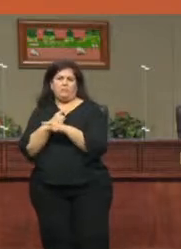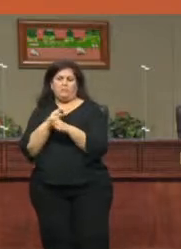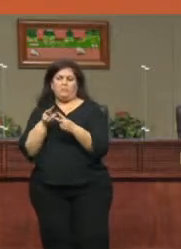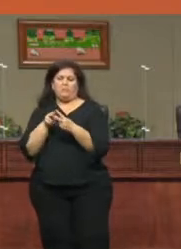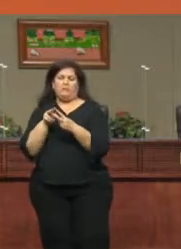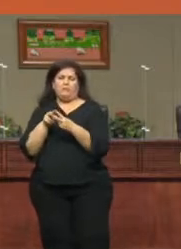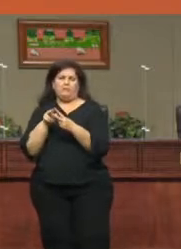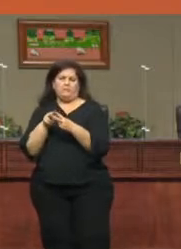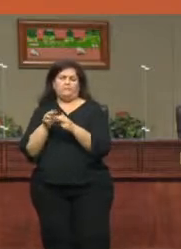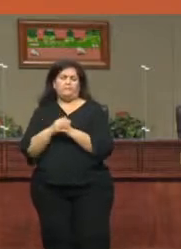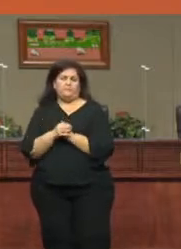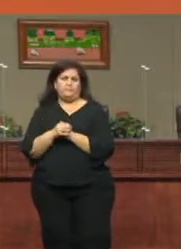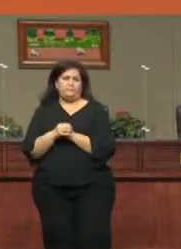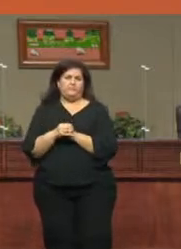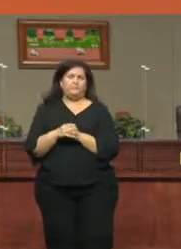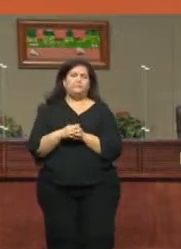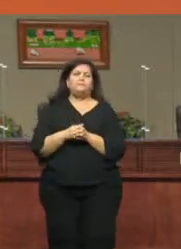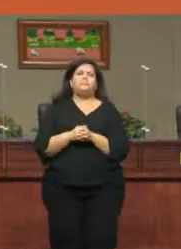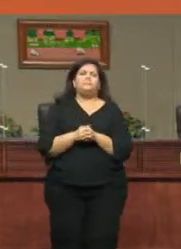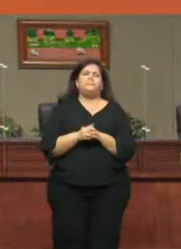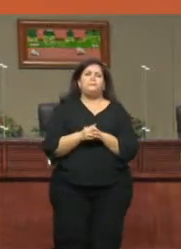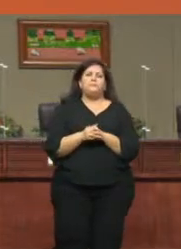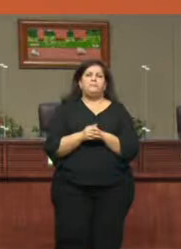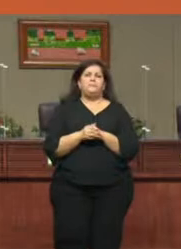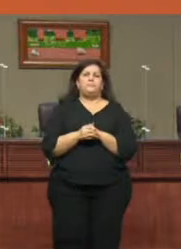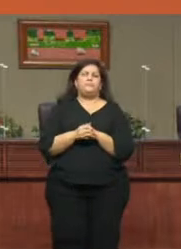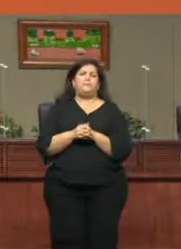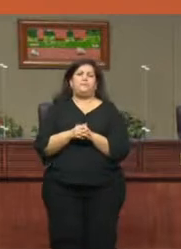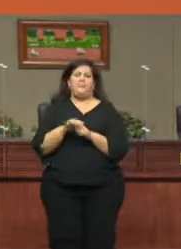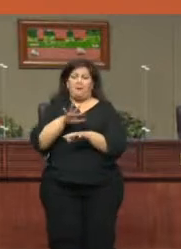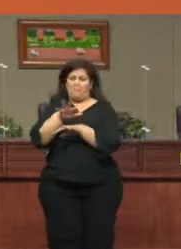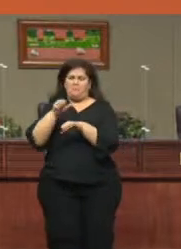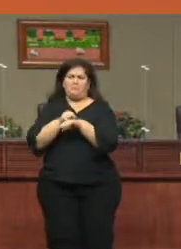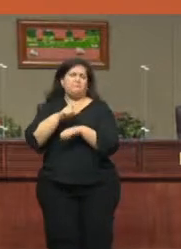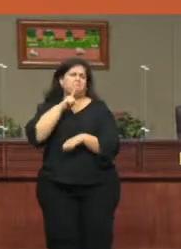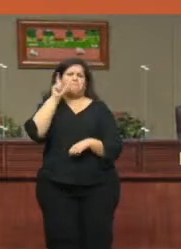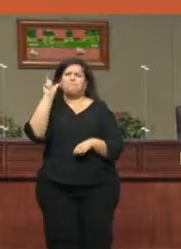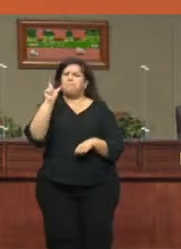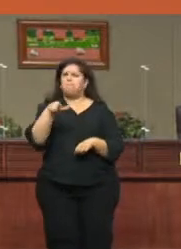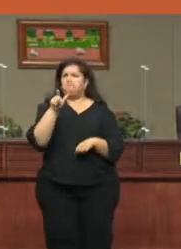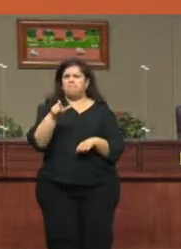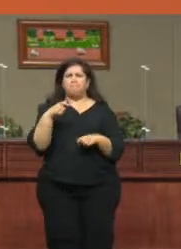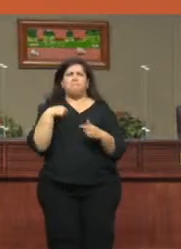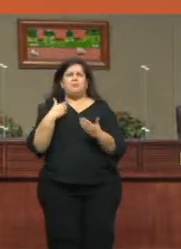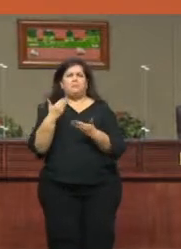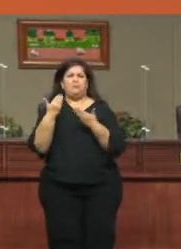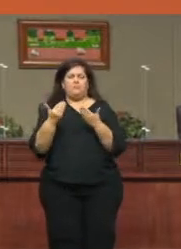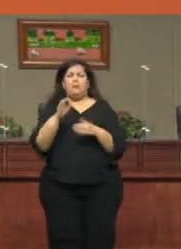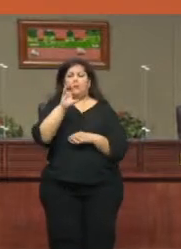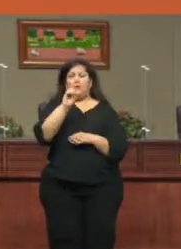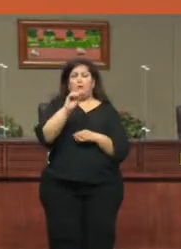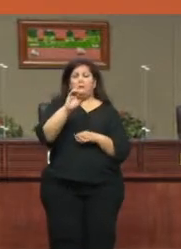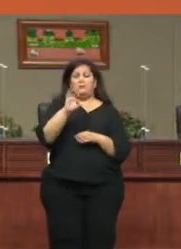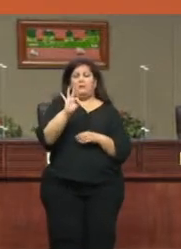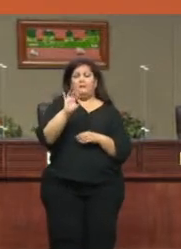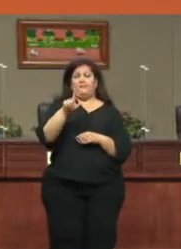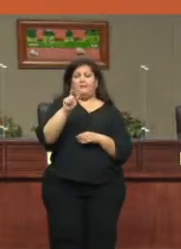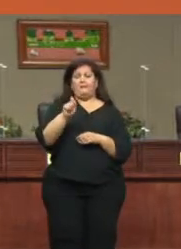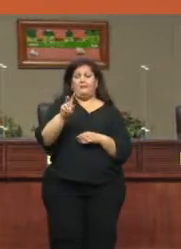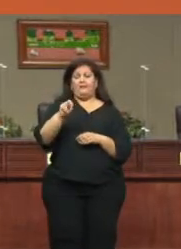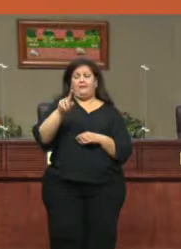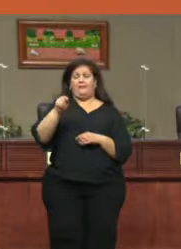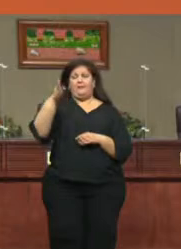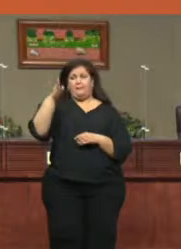once if you choose to do so. You do not need an appointment. You can go to ocfl.net/testing or